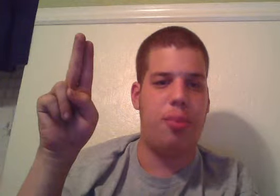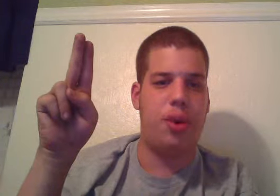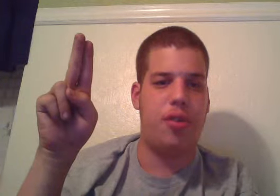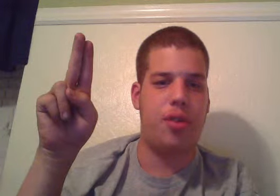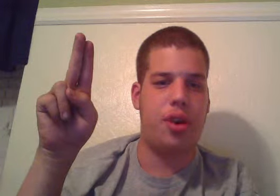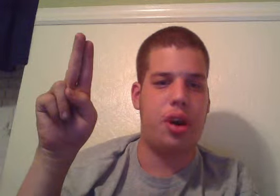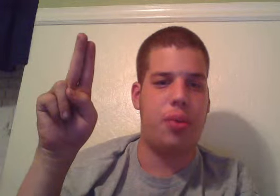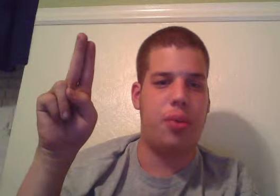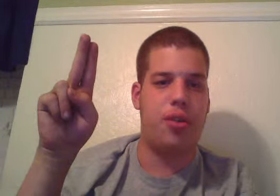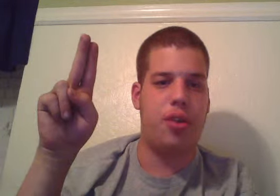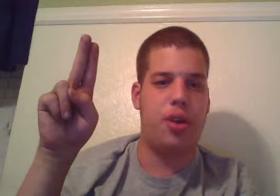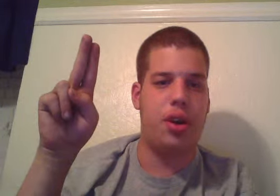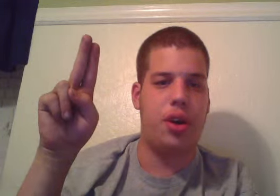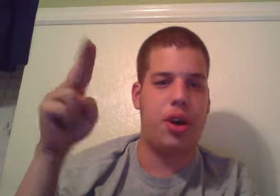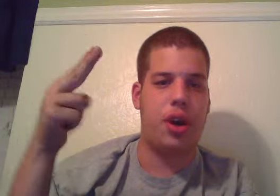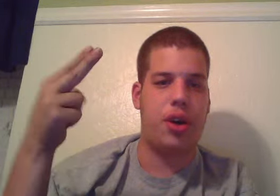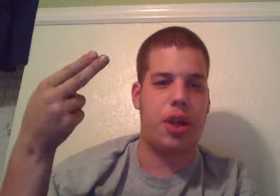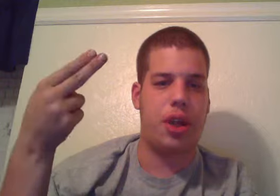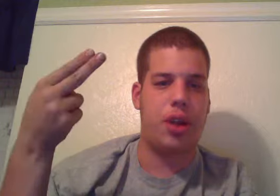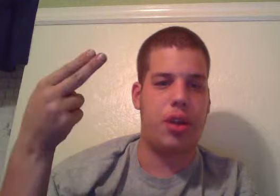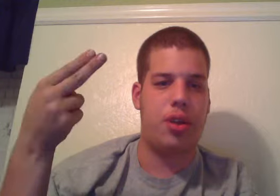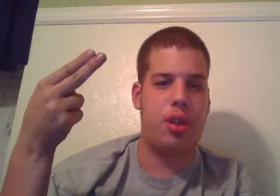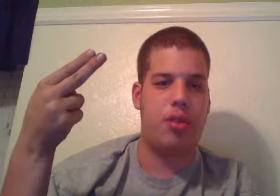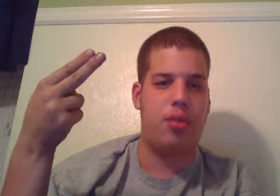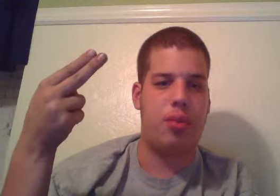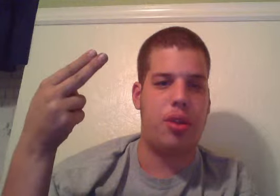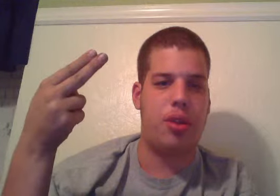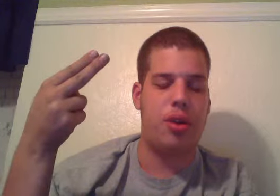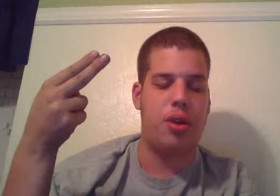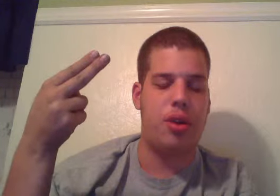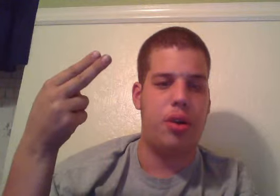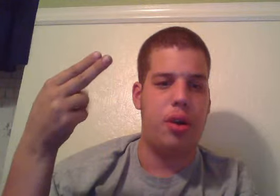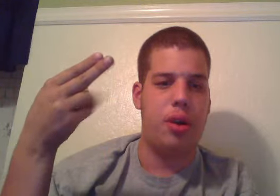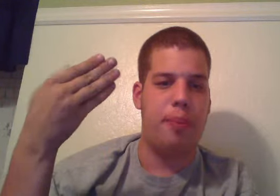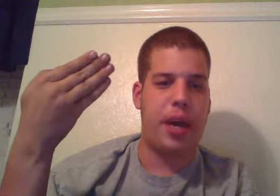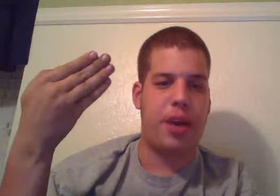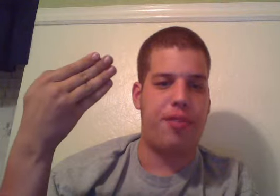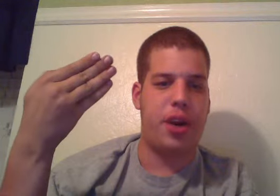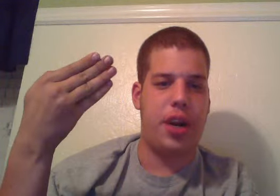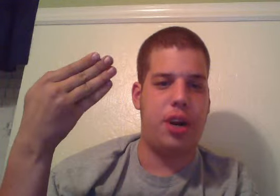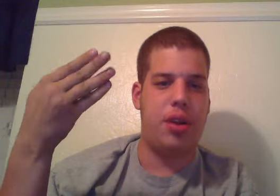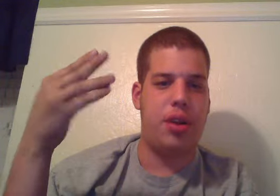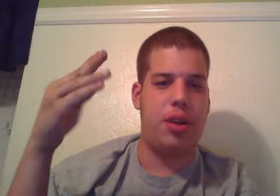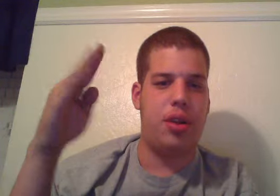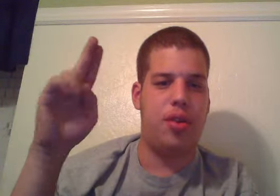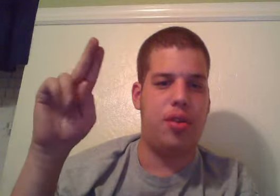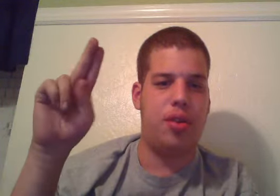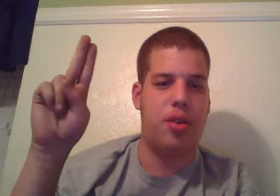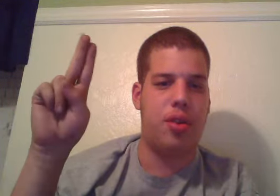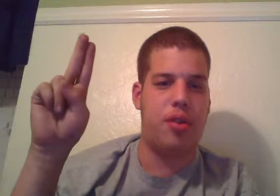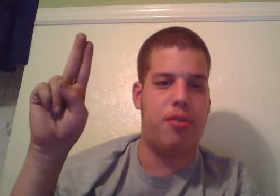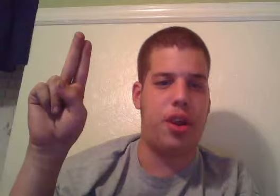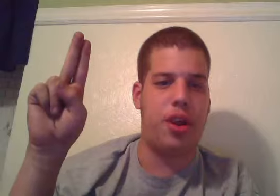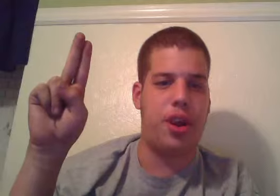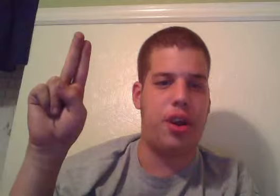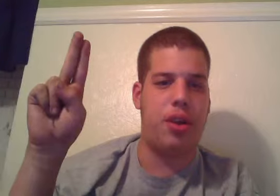but, uh, upwards and, uh, you're not going like this. With your back of your hand. Uh, it's the front of your hand and